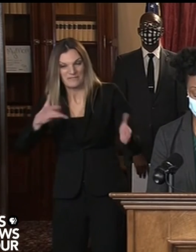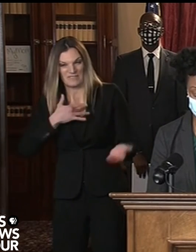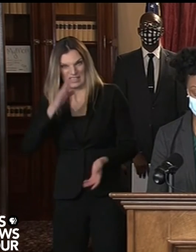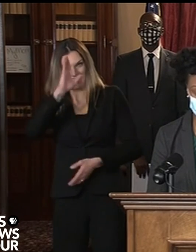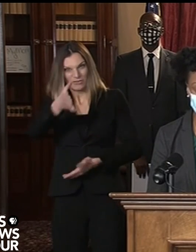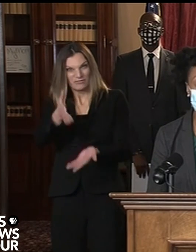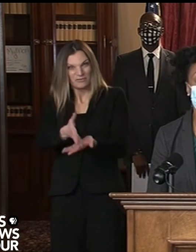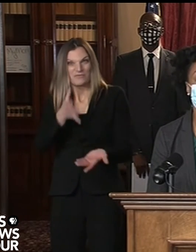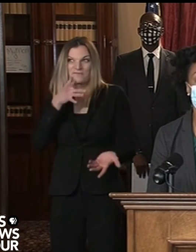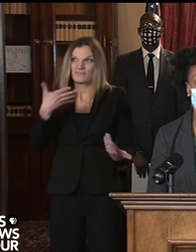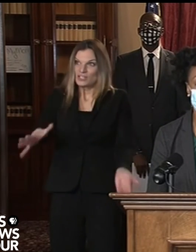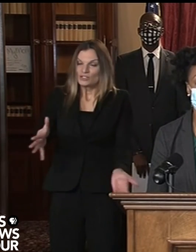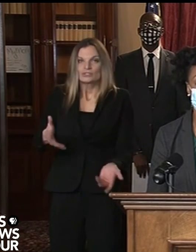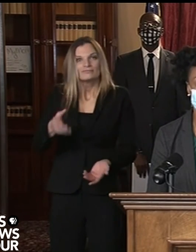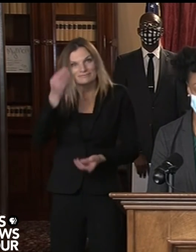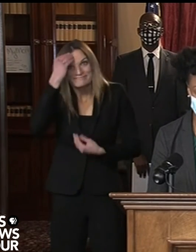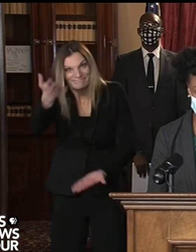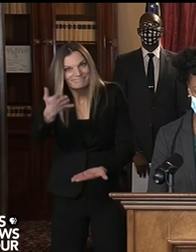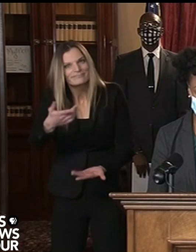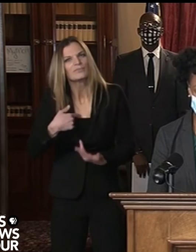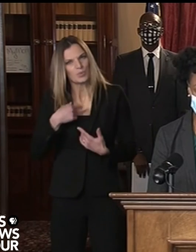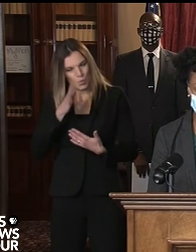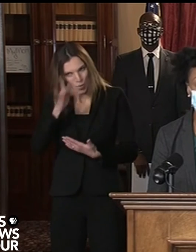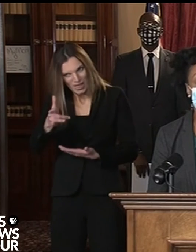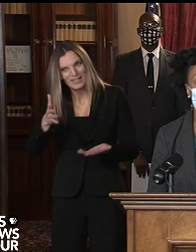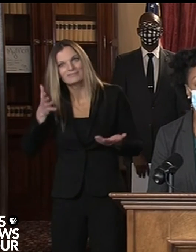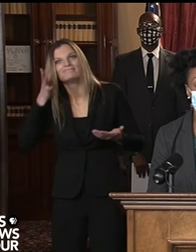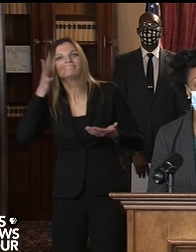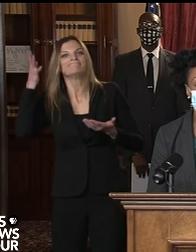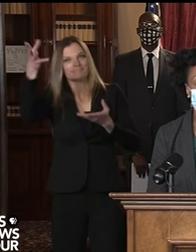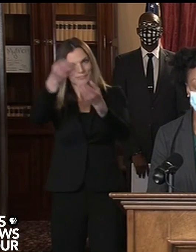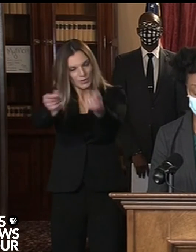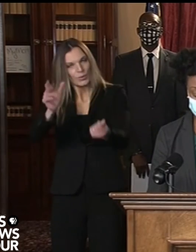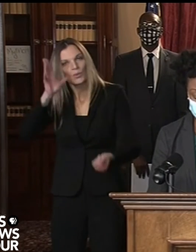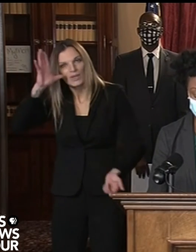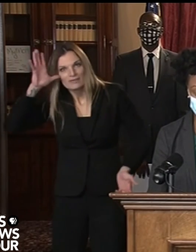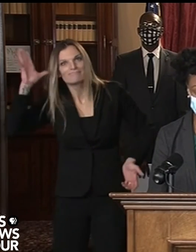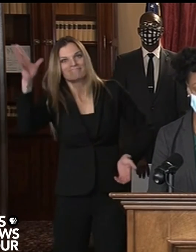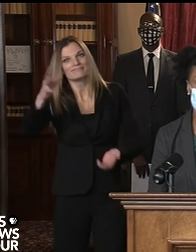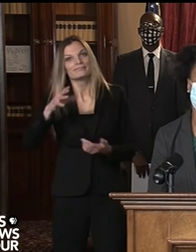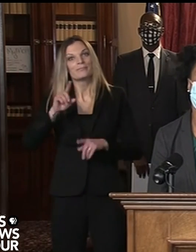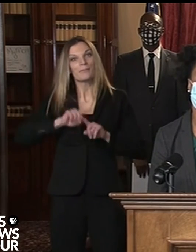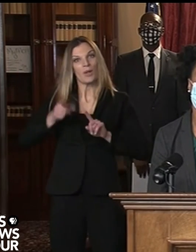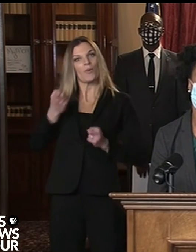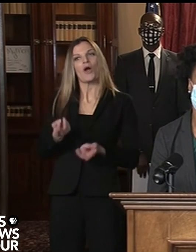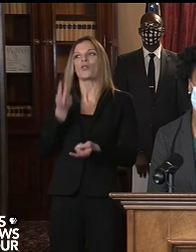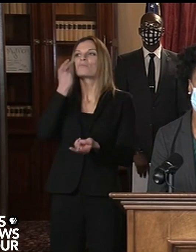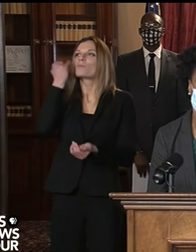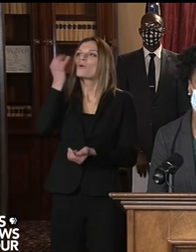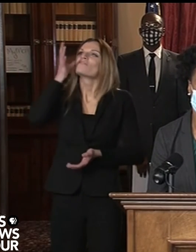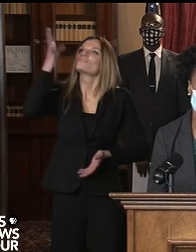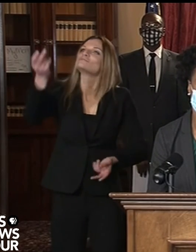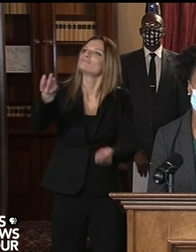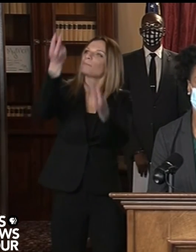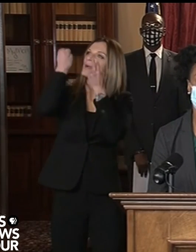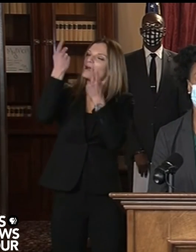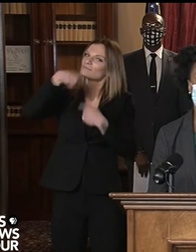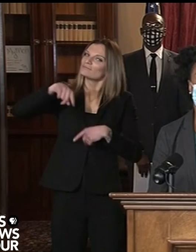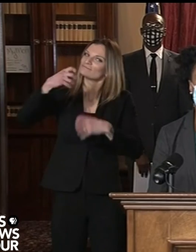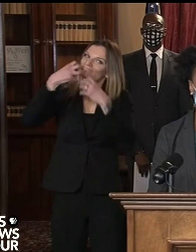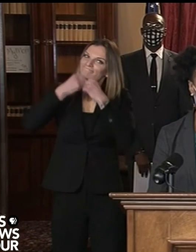to look back and say we did it best in Michigan by coming together, taking care of each other, and doing the right